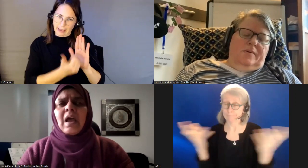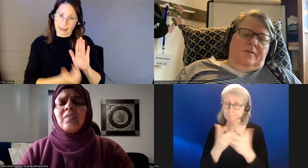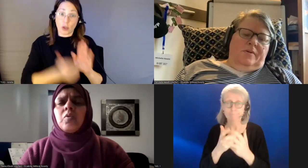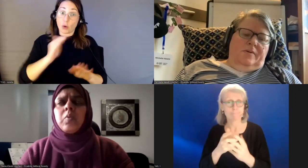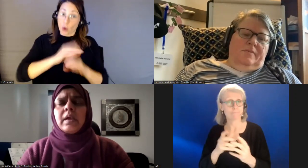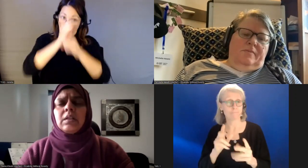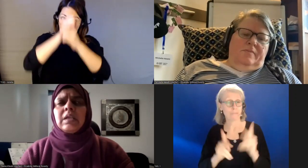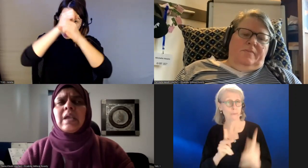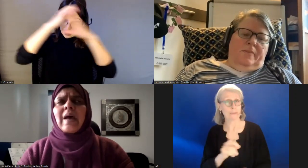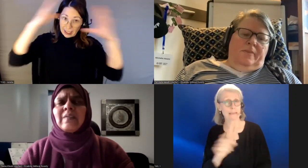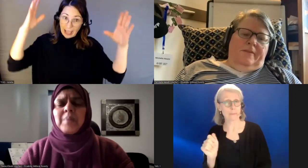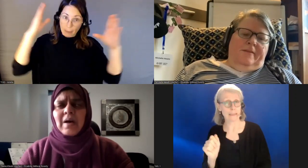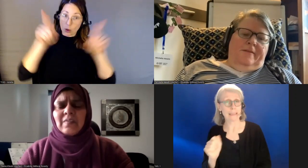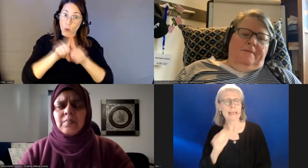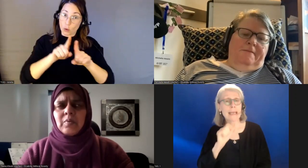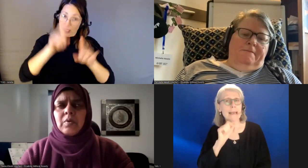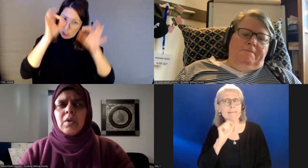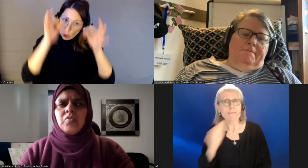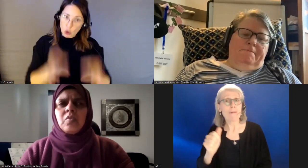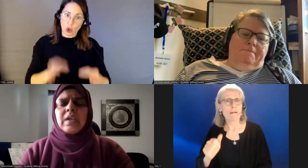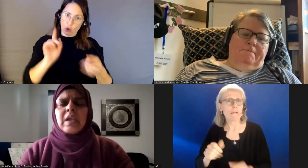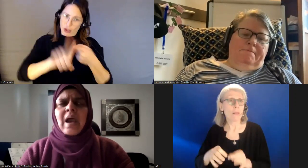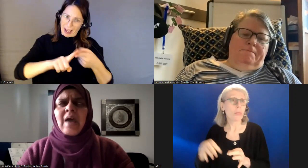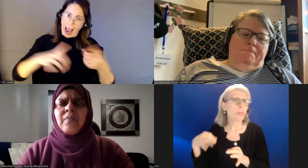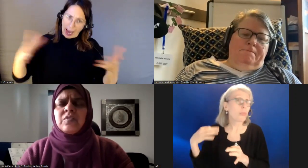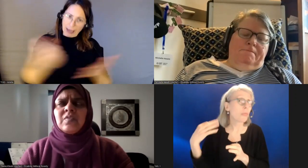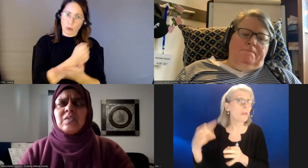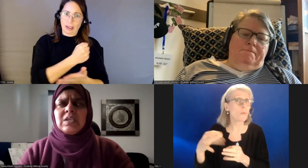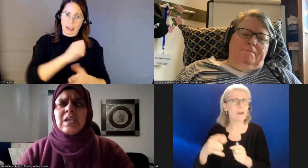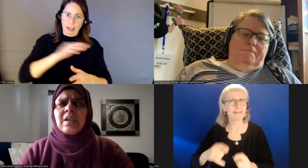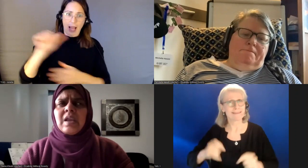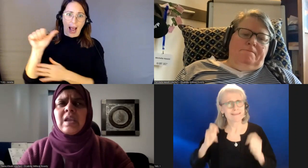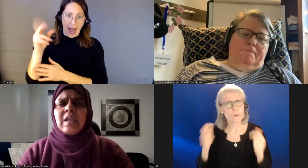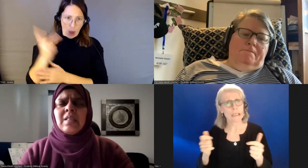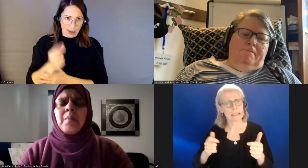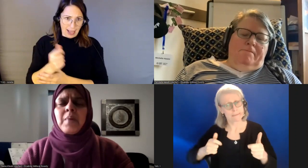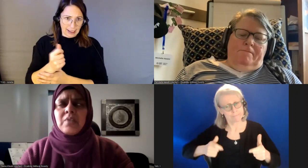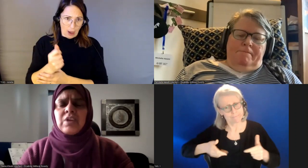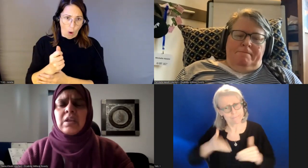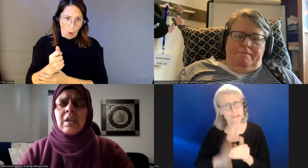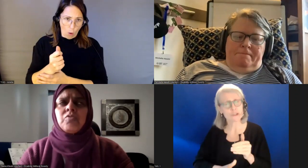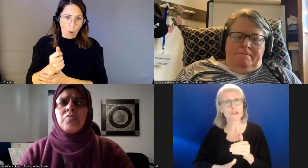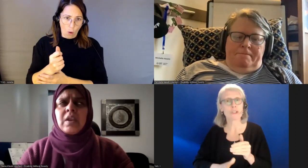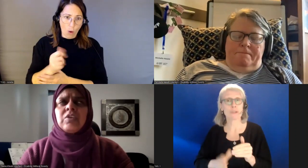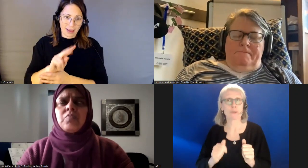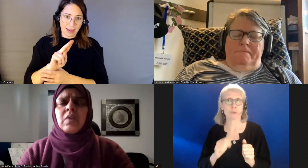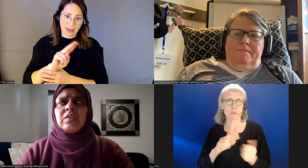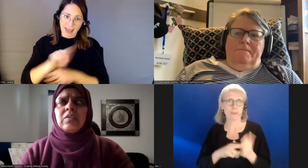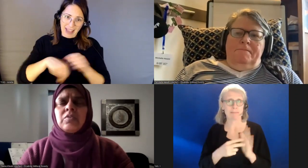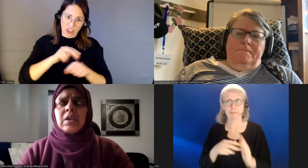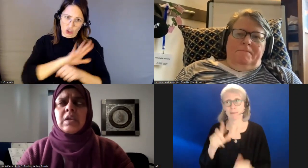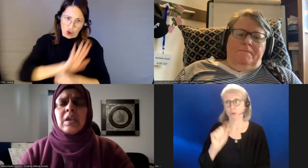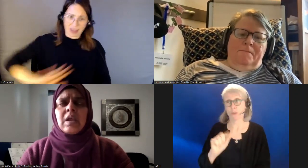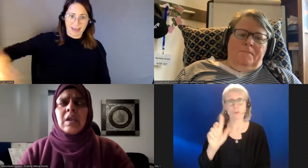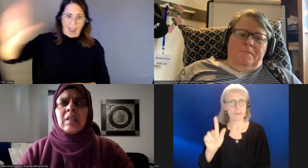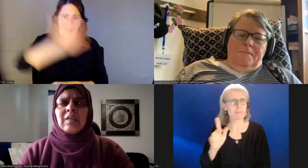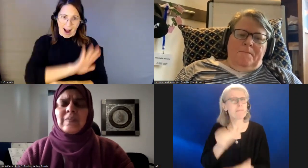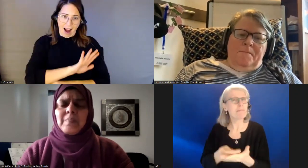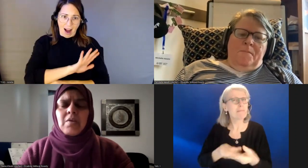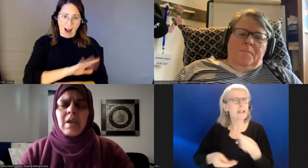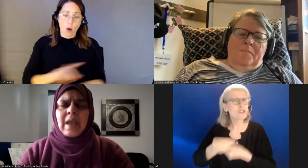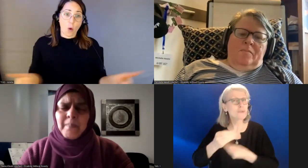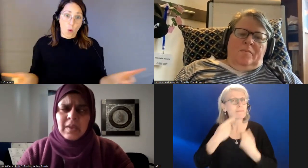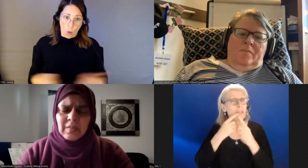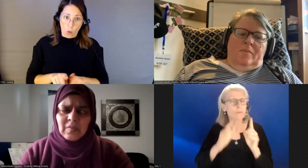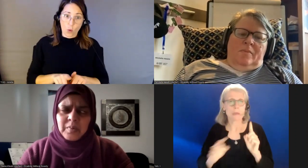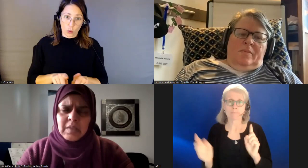disabilities as quickly as possible. So we have to see it in the budget in 2023. This